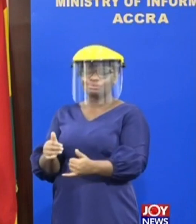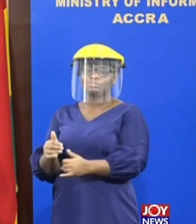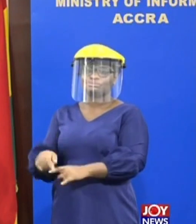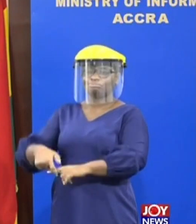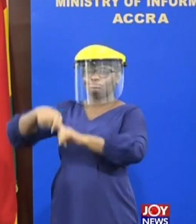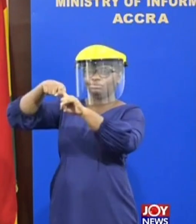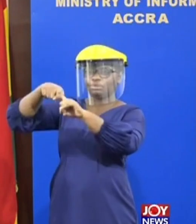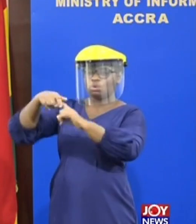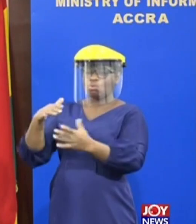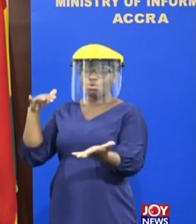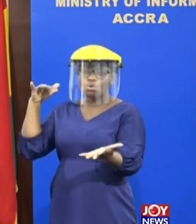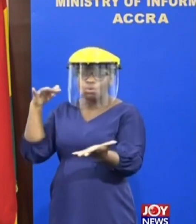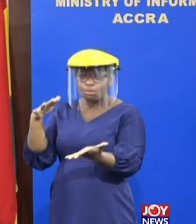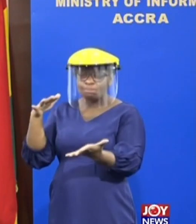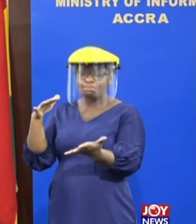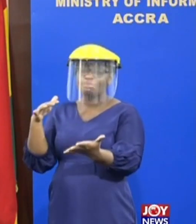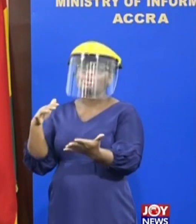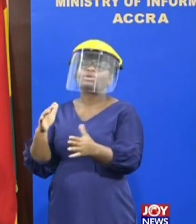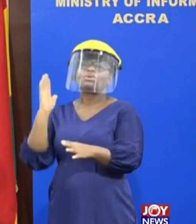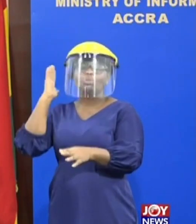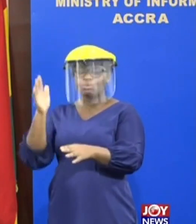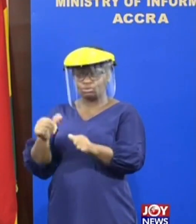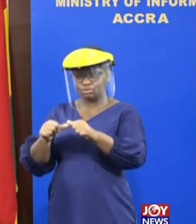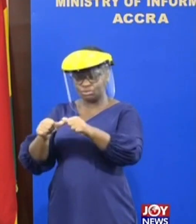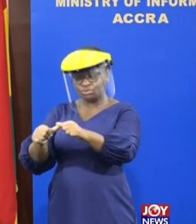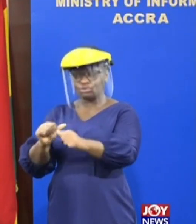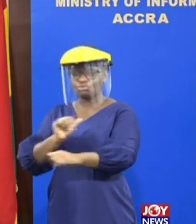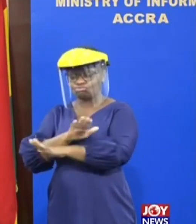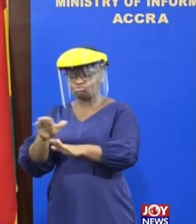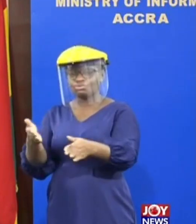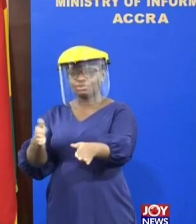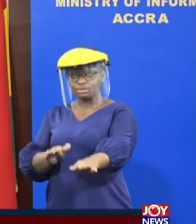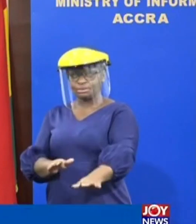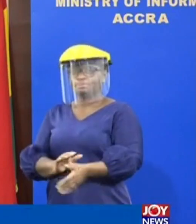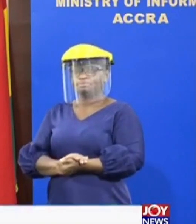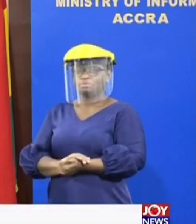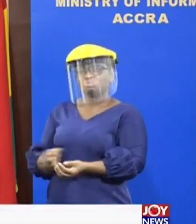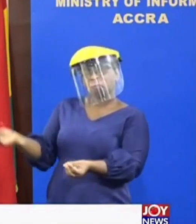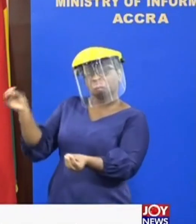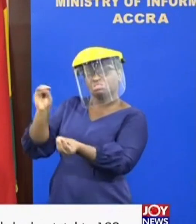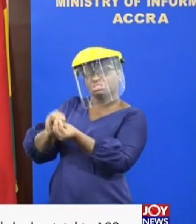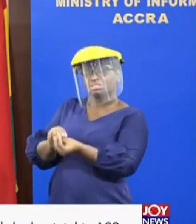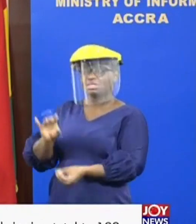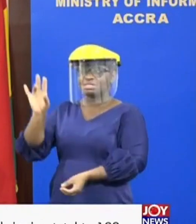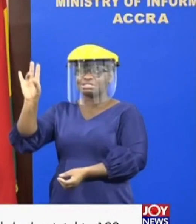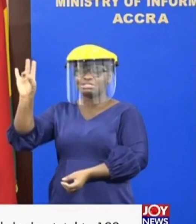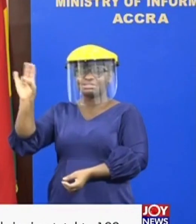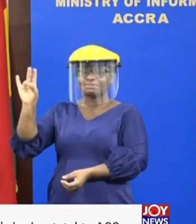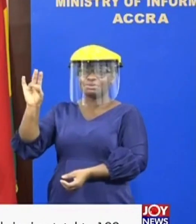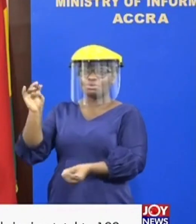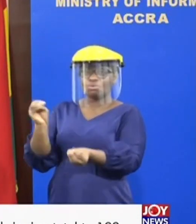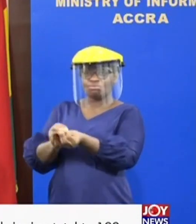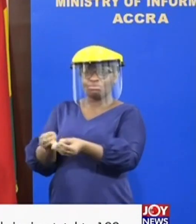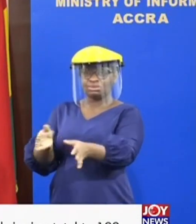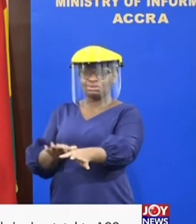this trend will continue as we go on. We added about 7 more deaths